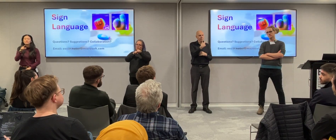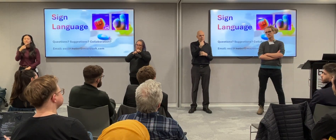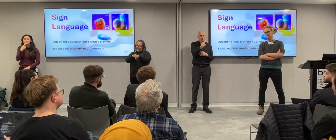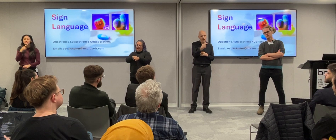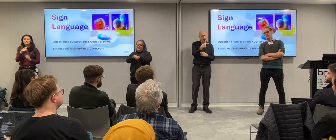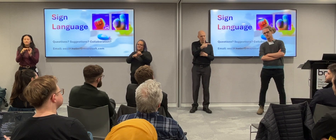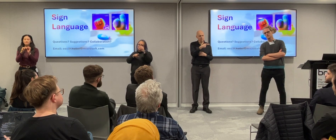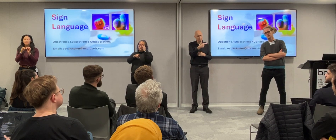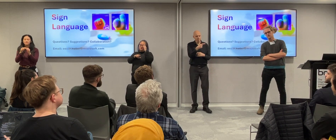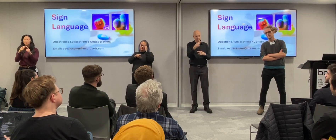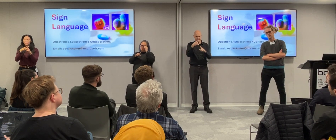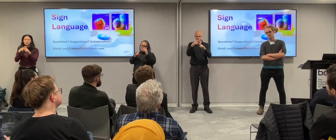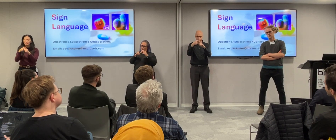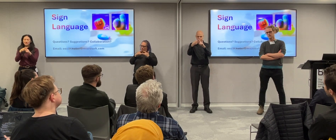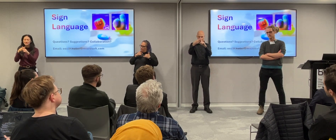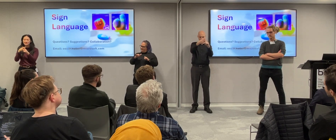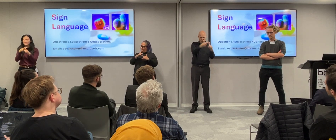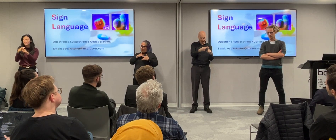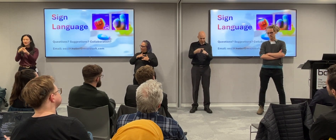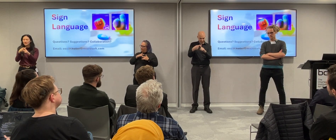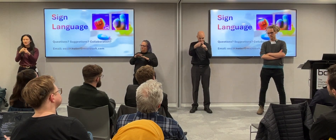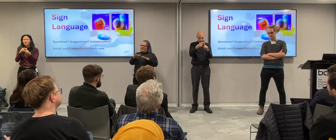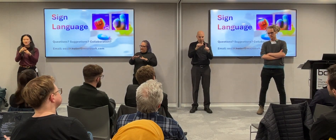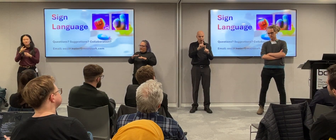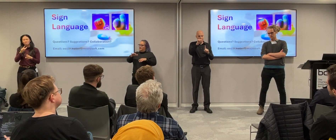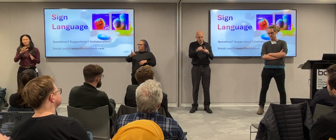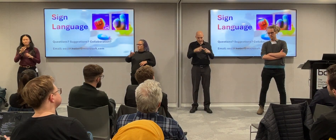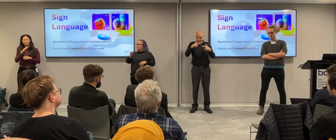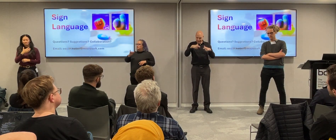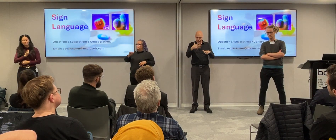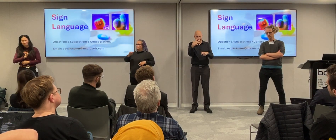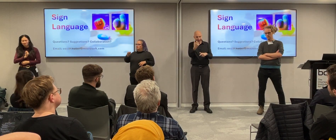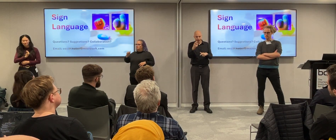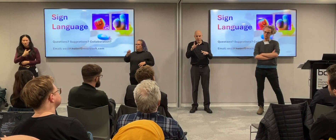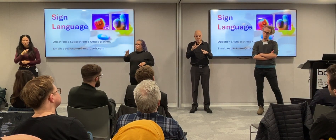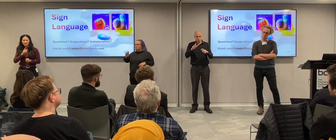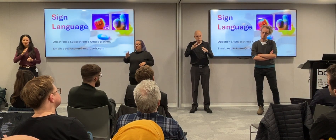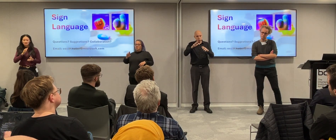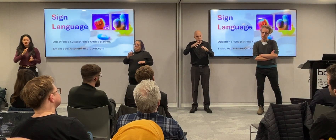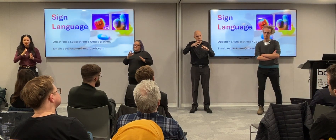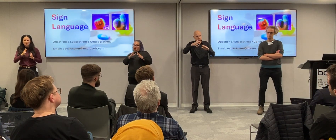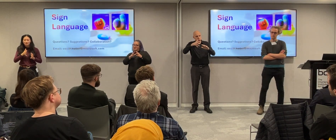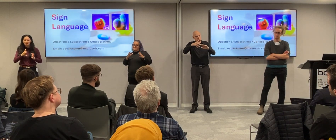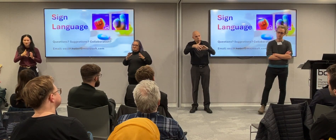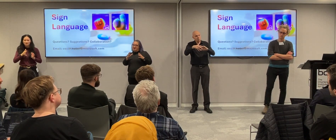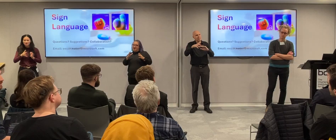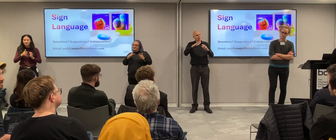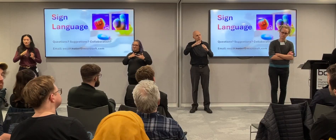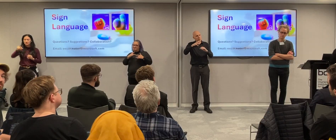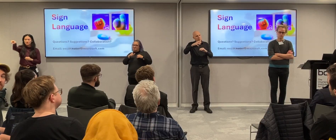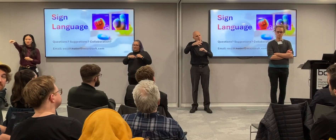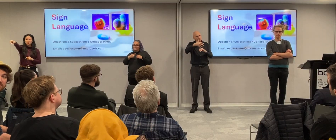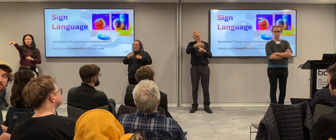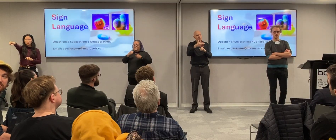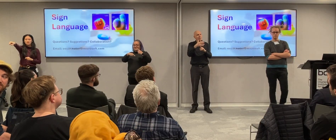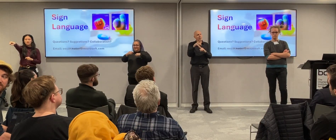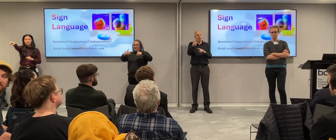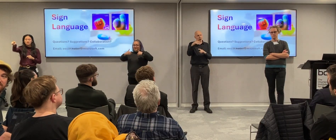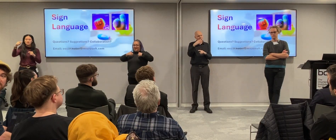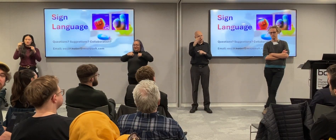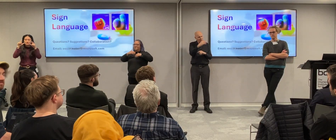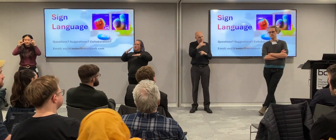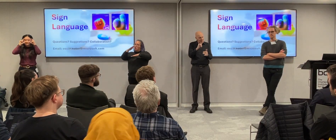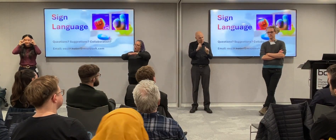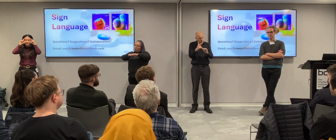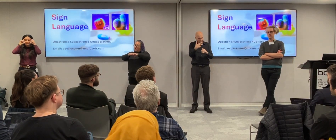you're still concerned about the jitter, but also I think following what we were talking about earlier, is there much concern about signs that have like contact, hand on